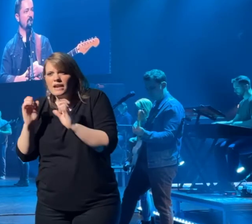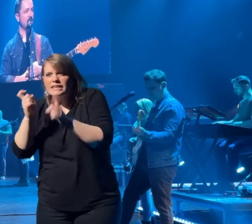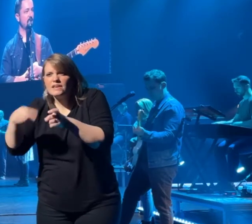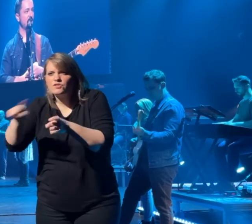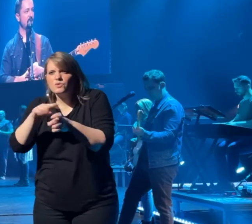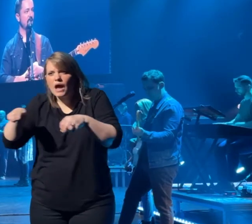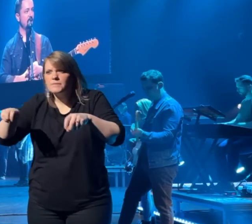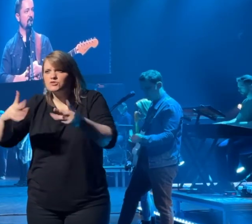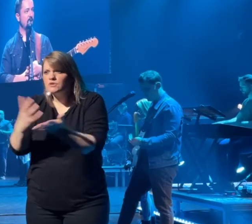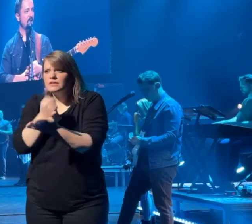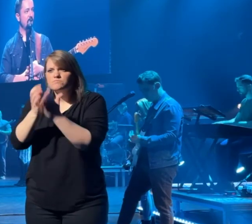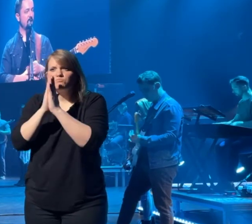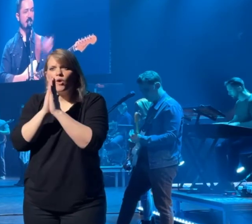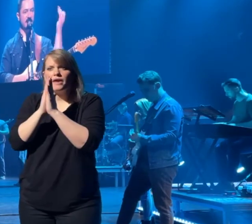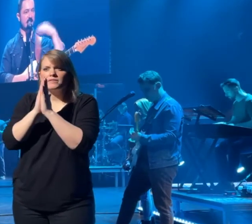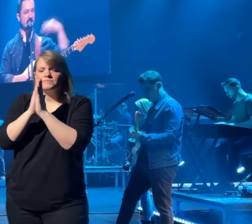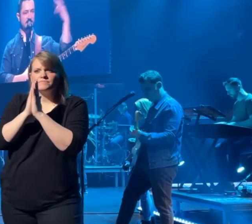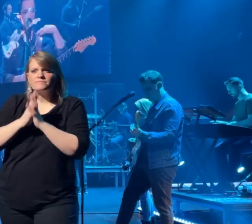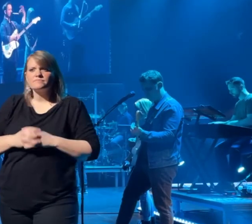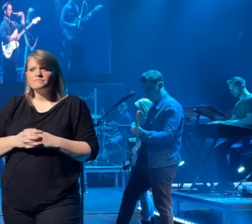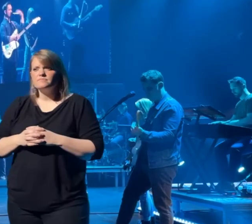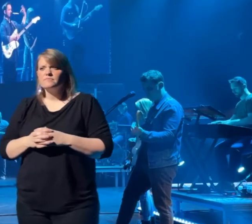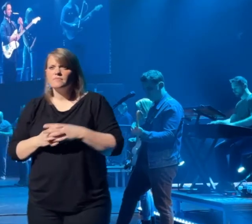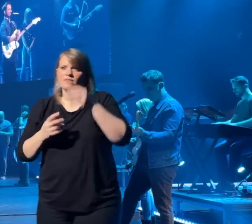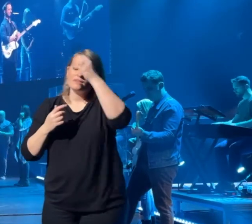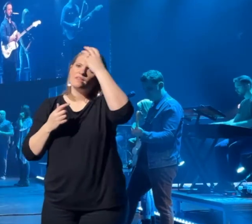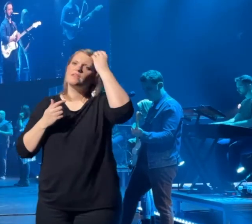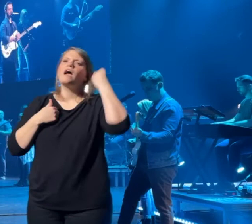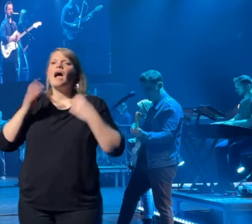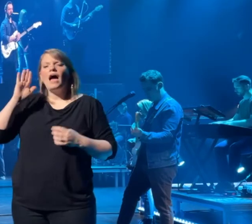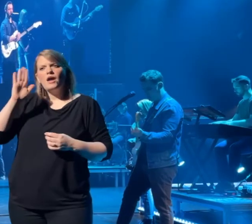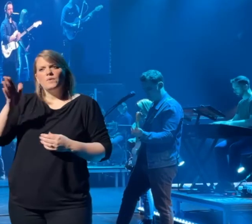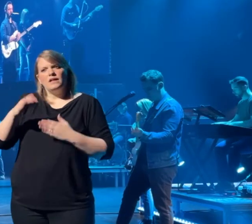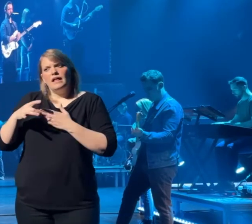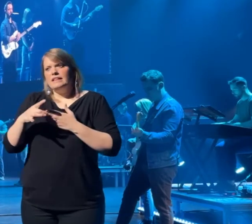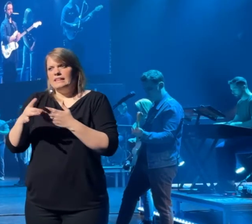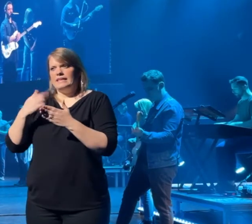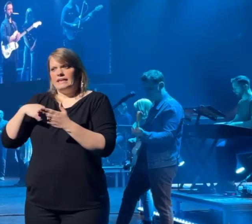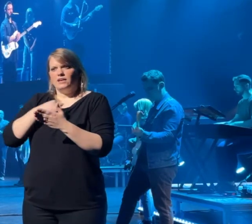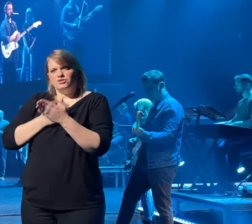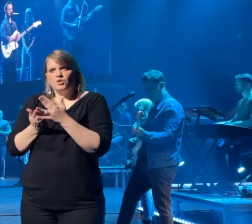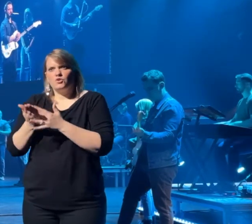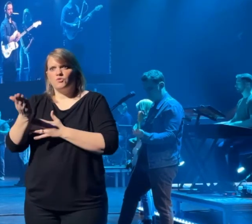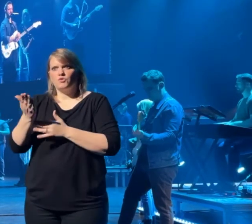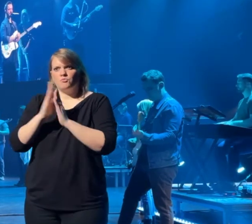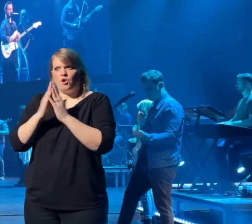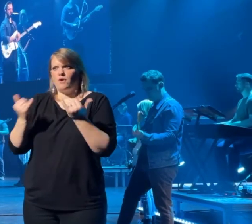heart. I'm going to kind of lead us through some time right now.